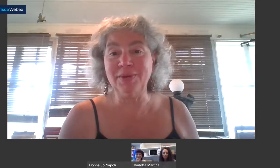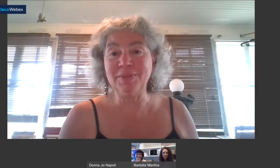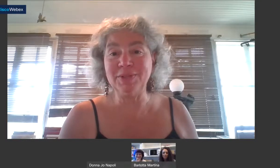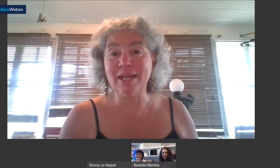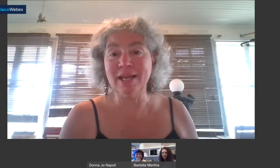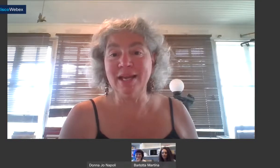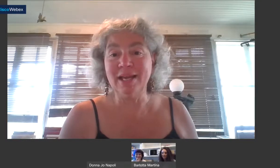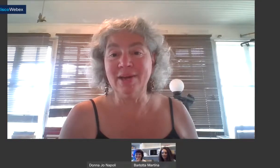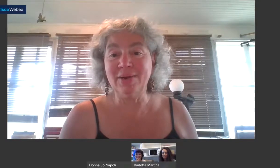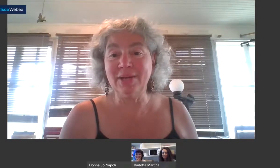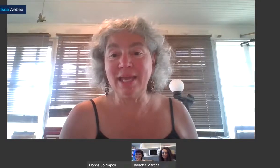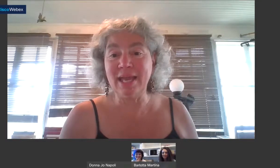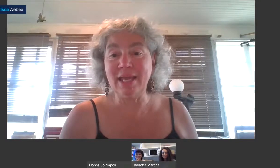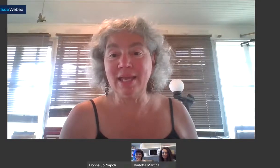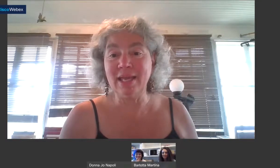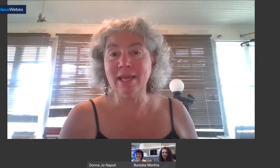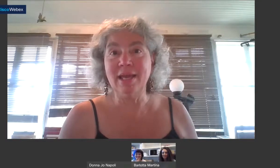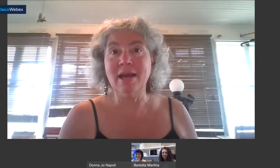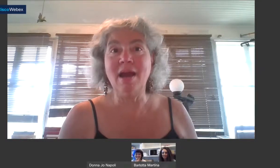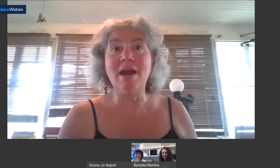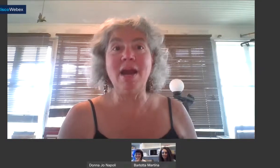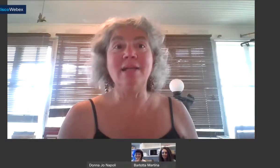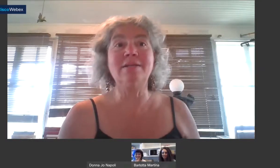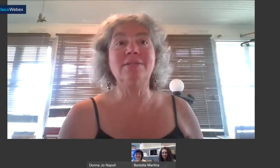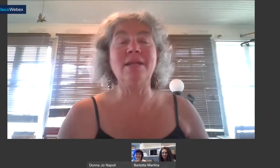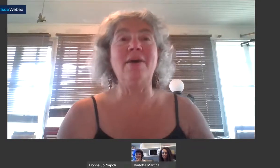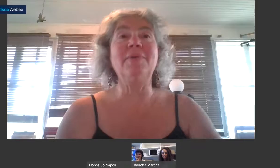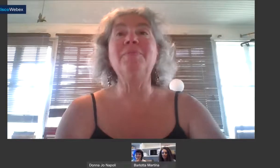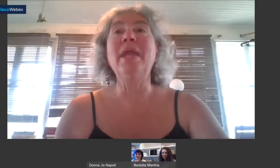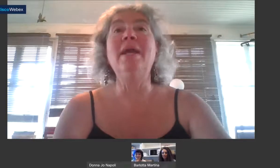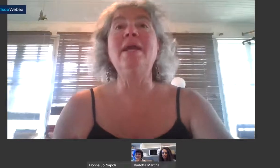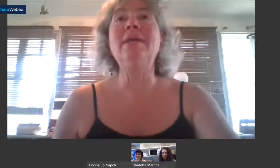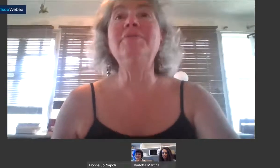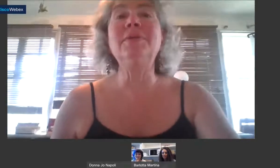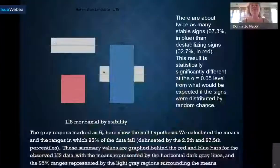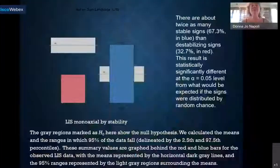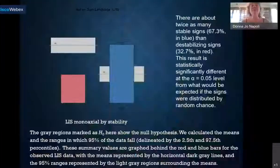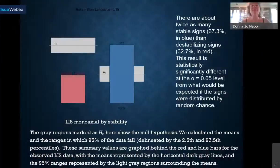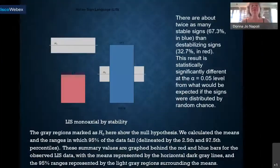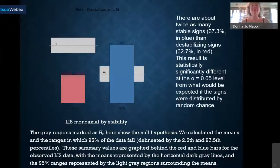Whoops. Okay. All right. So if you look here,